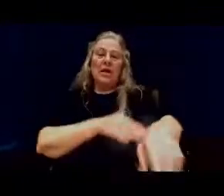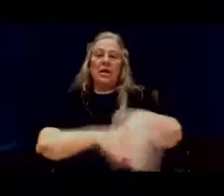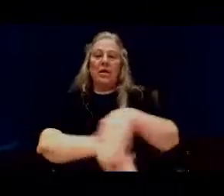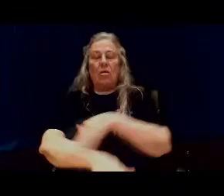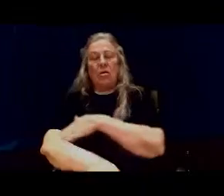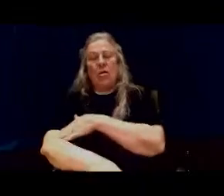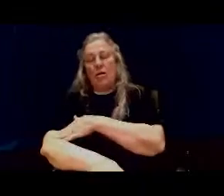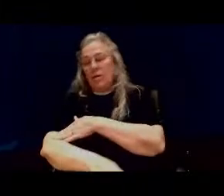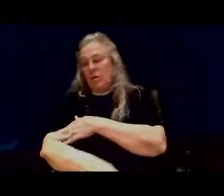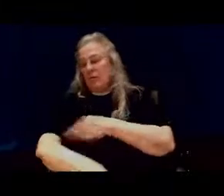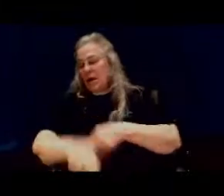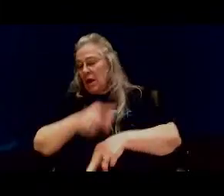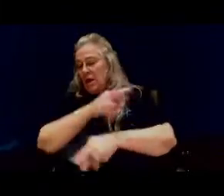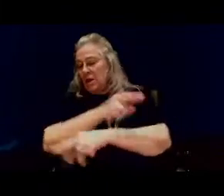everlasting arms.